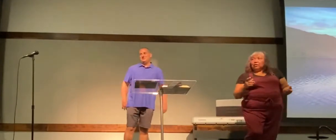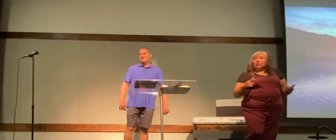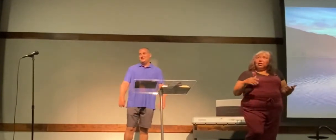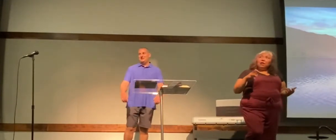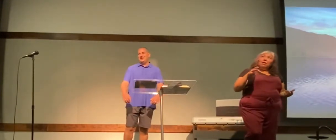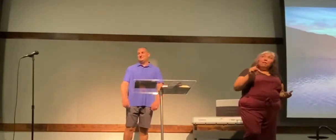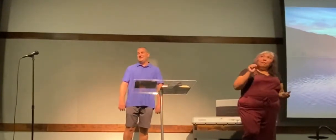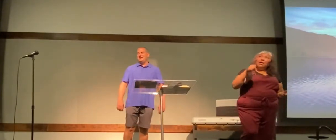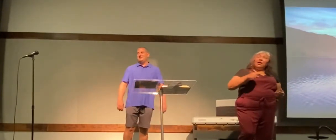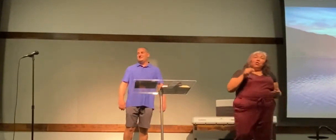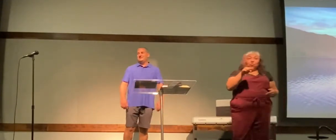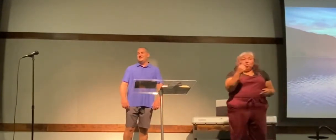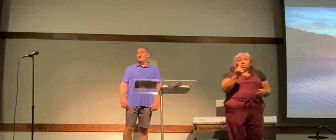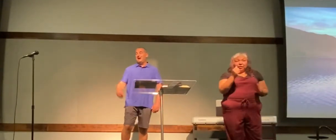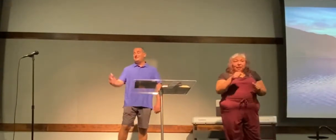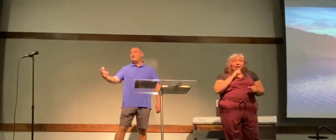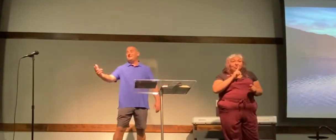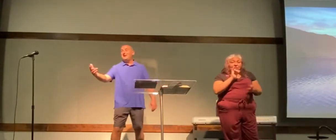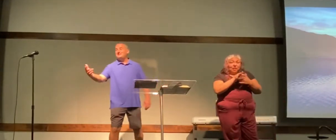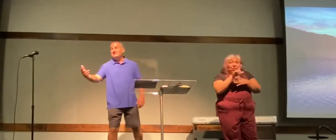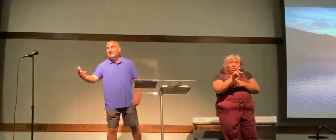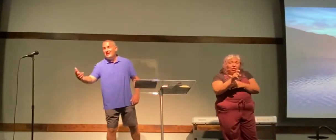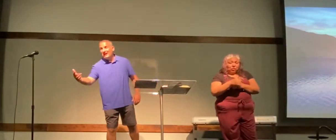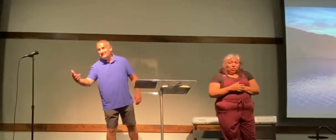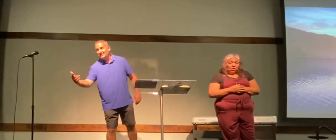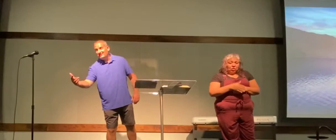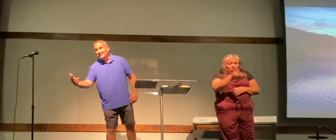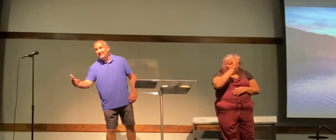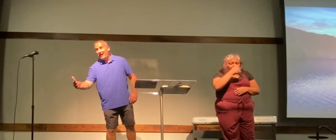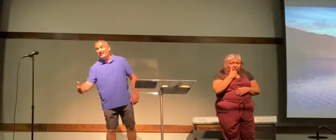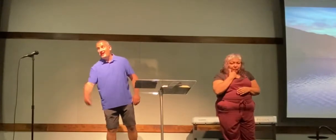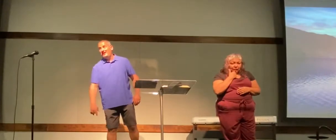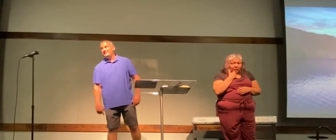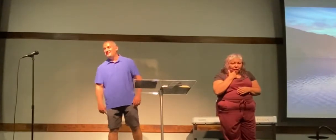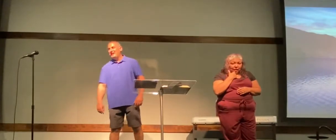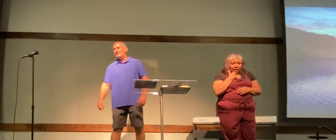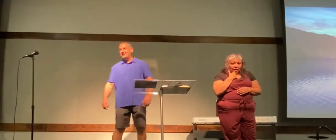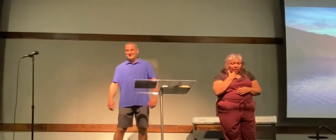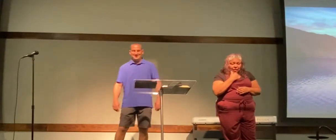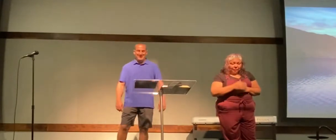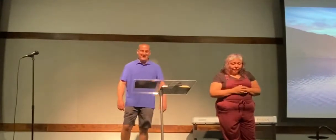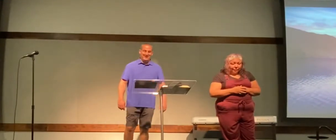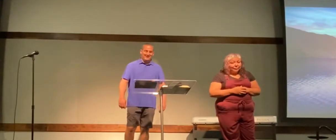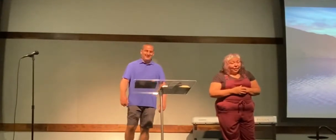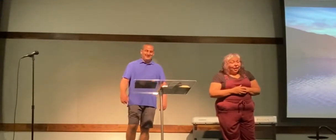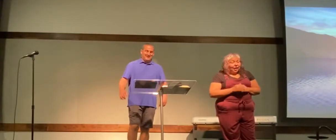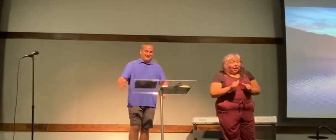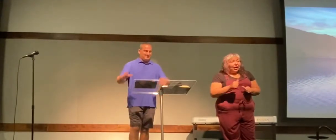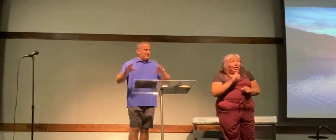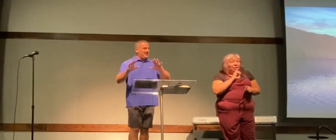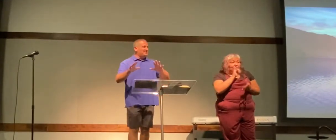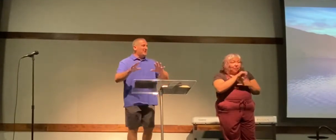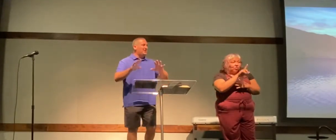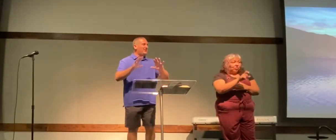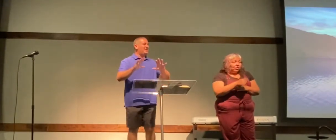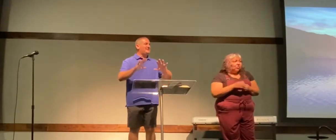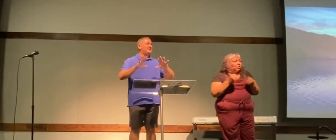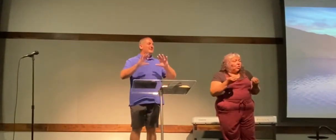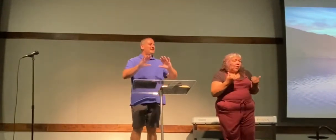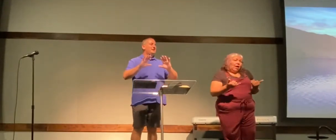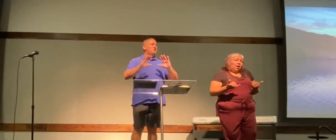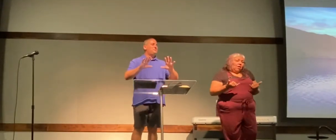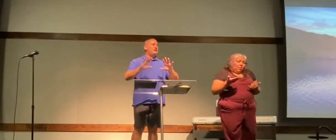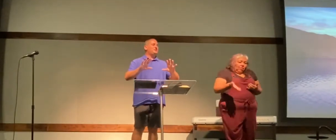you're the only one that can answer that question. God says, actually, I can answer that question, right? Right? And so here he